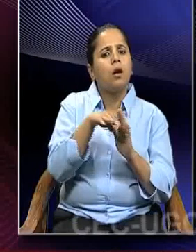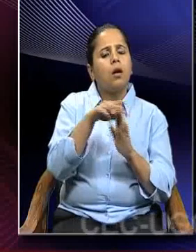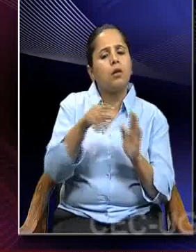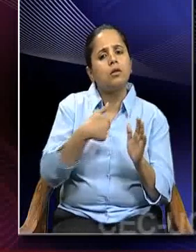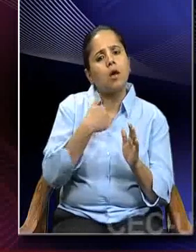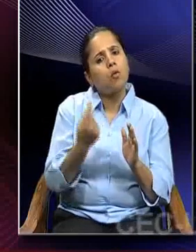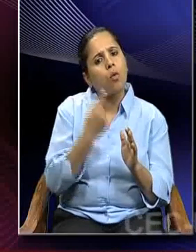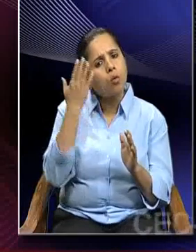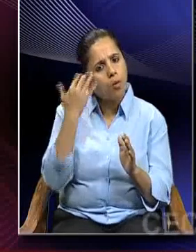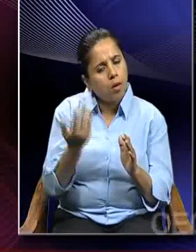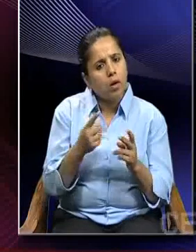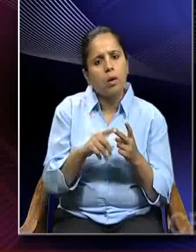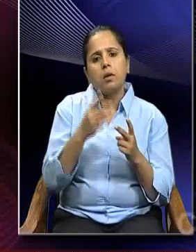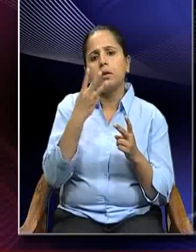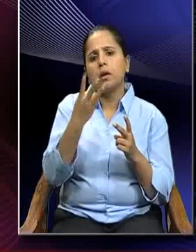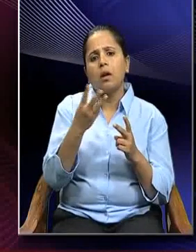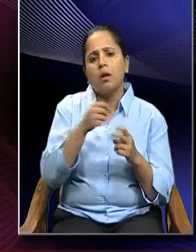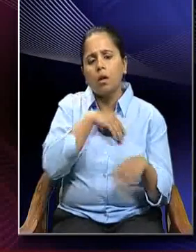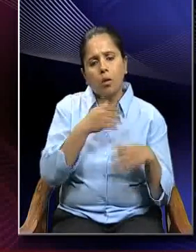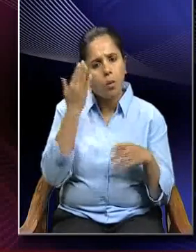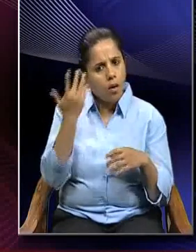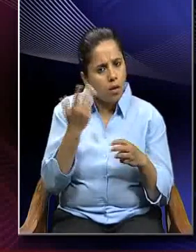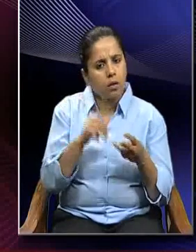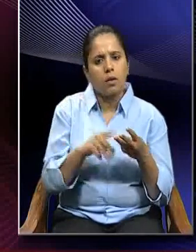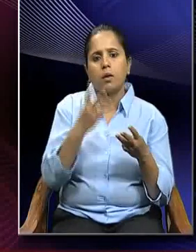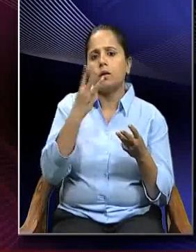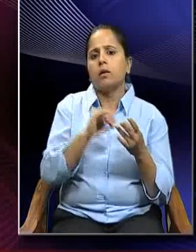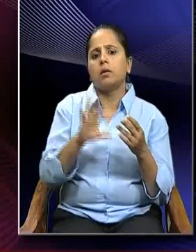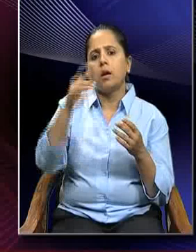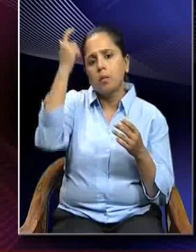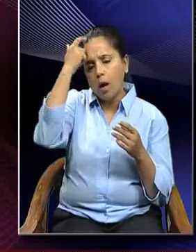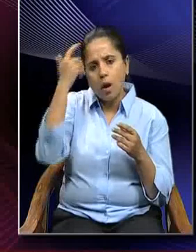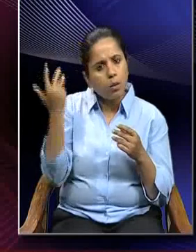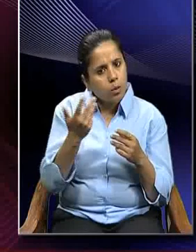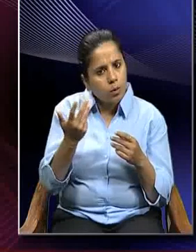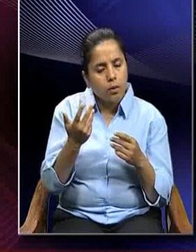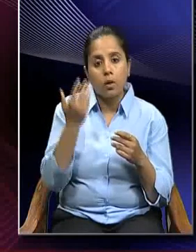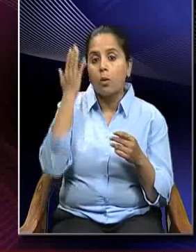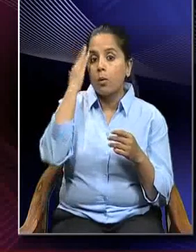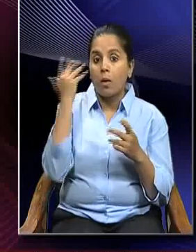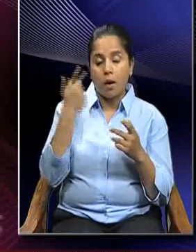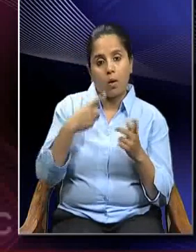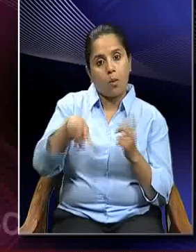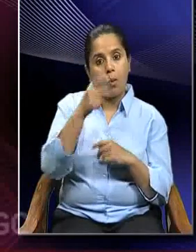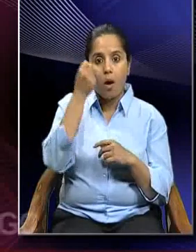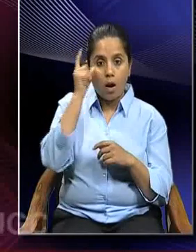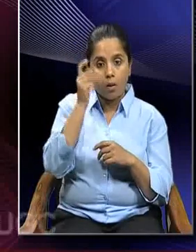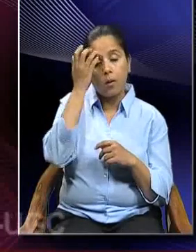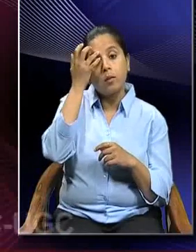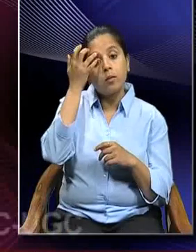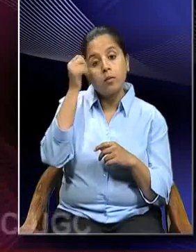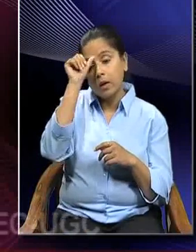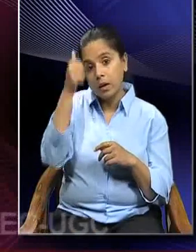Why only 3 types of struggles? Why only 3 states of mind? Because we all understand that in Indian